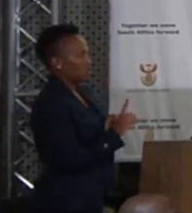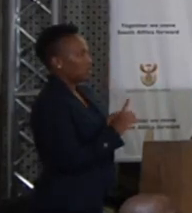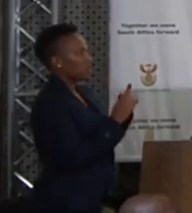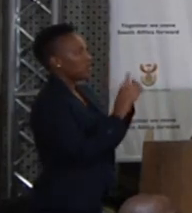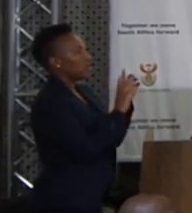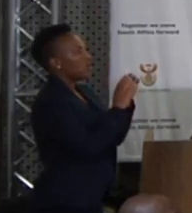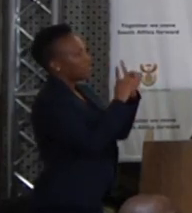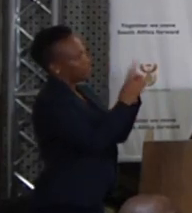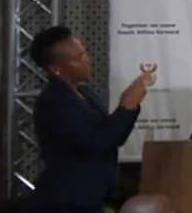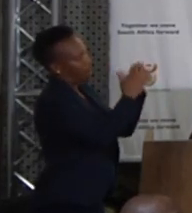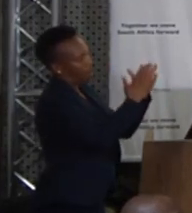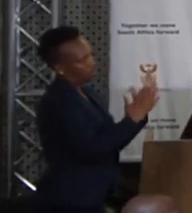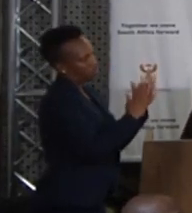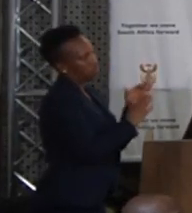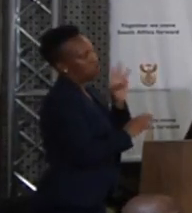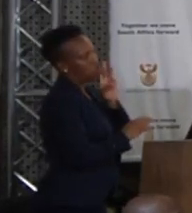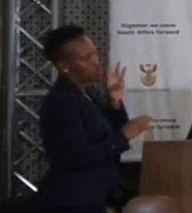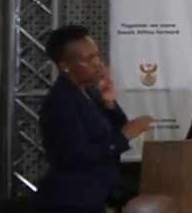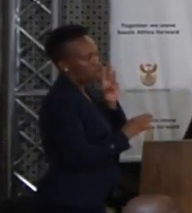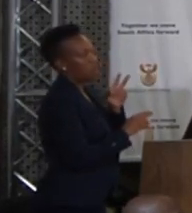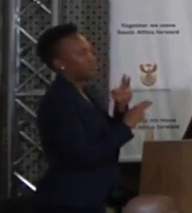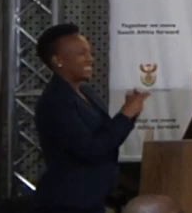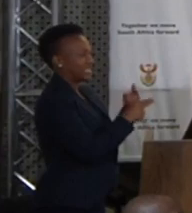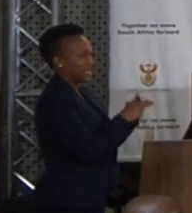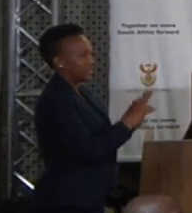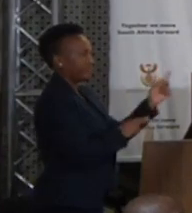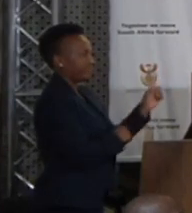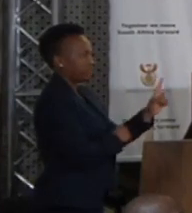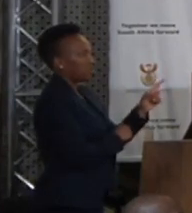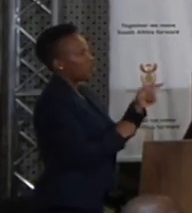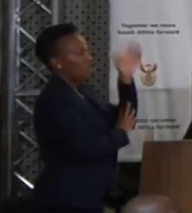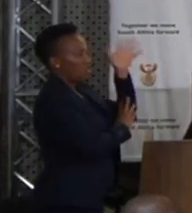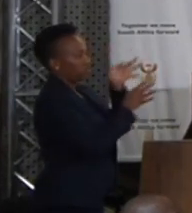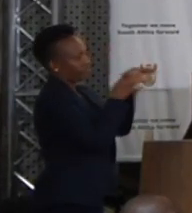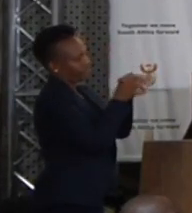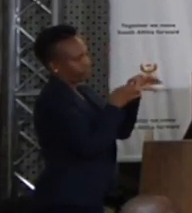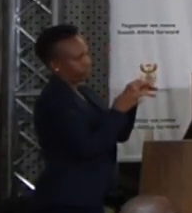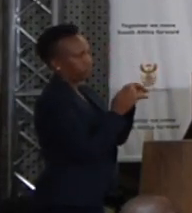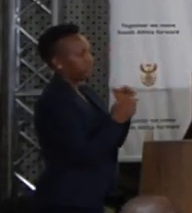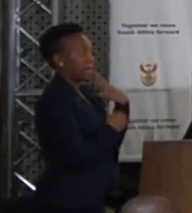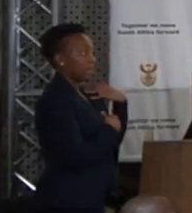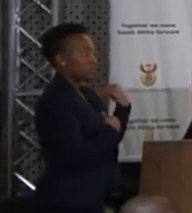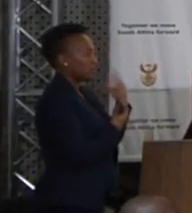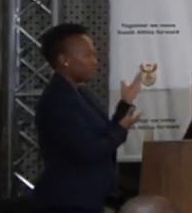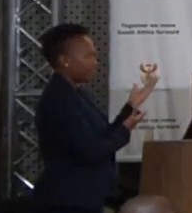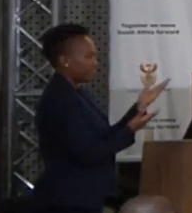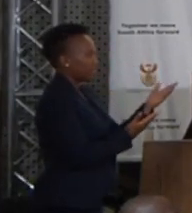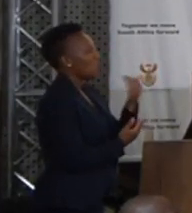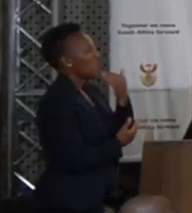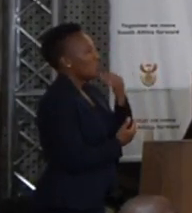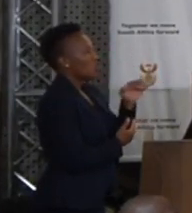wezezindlu namanzi ne sanitation ukuthi azokhuluma nathi Minister